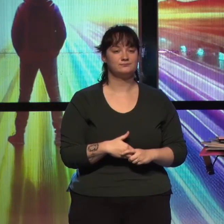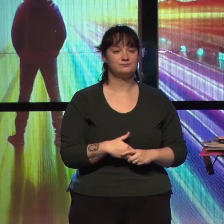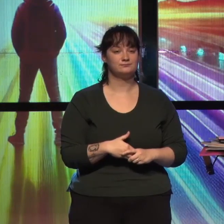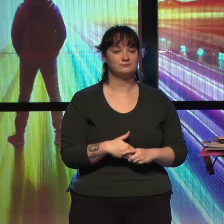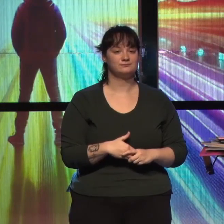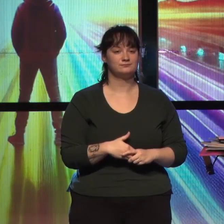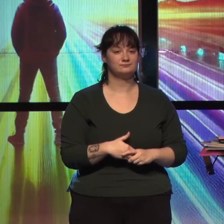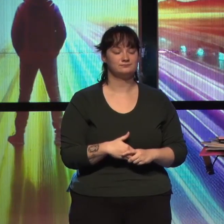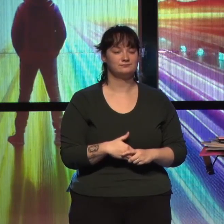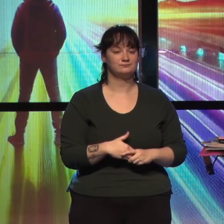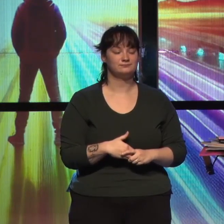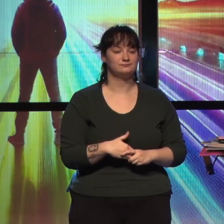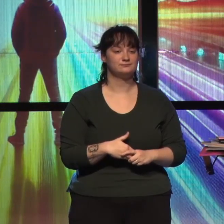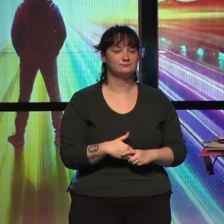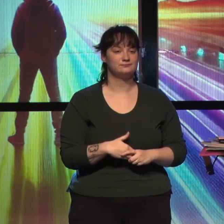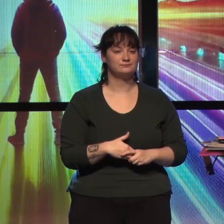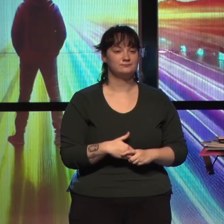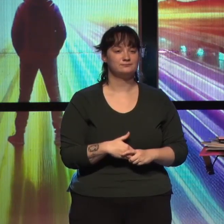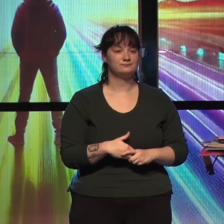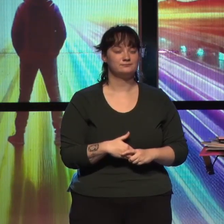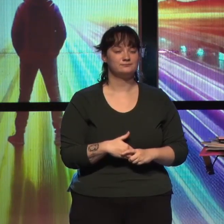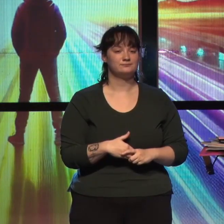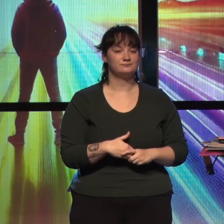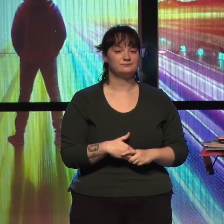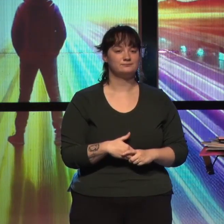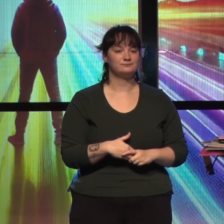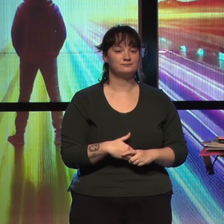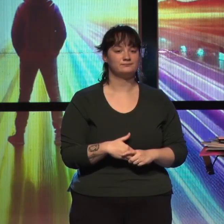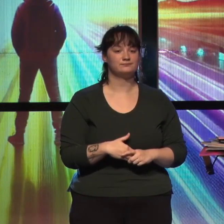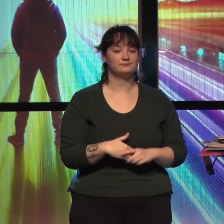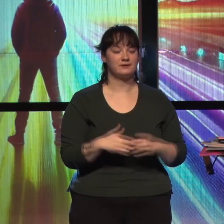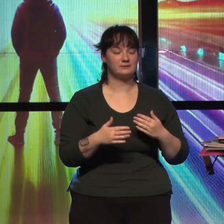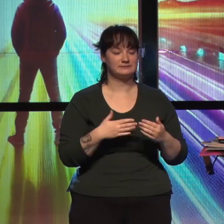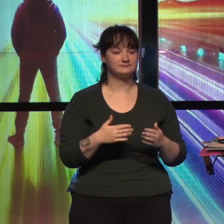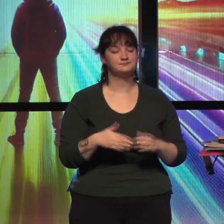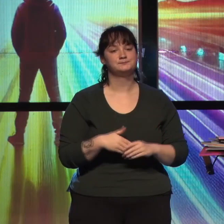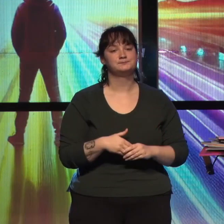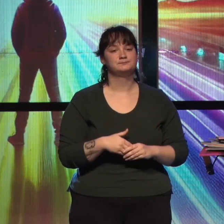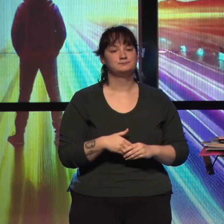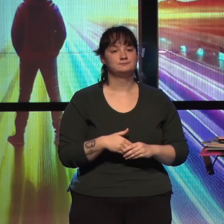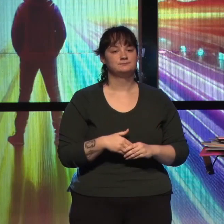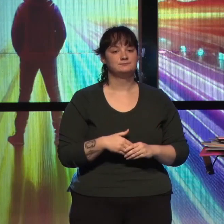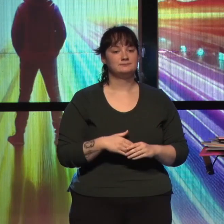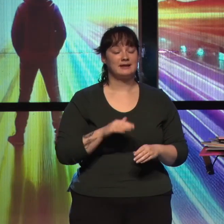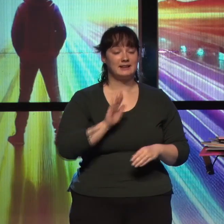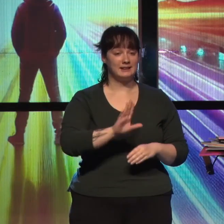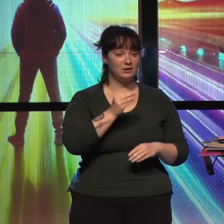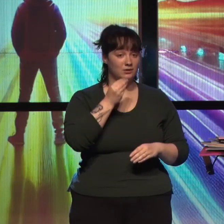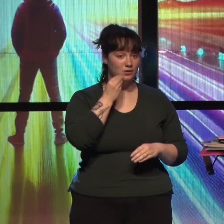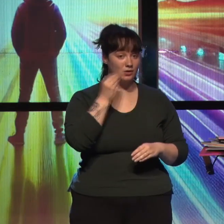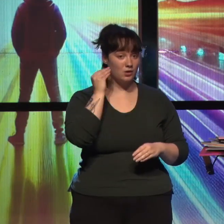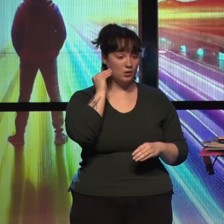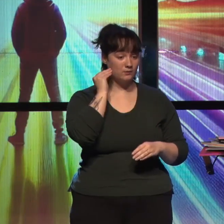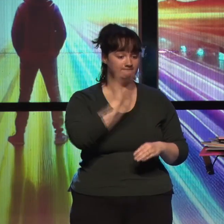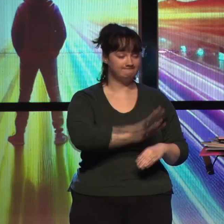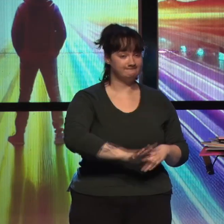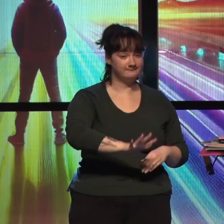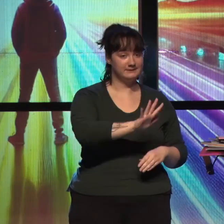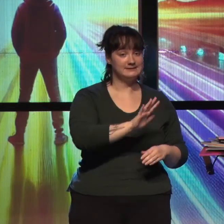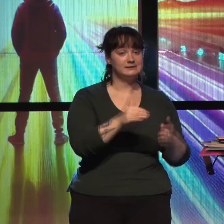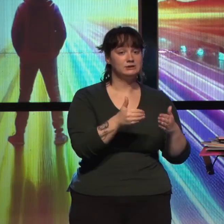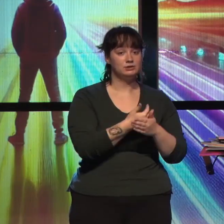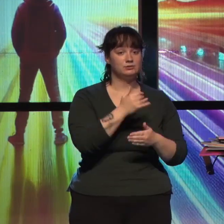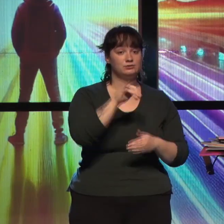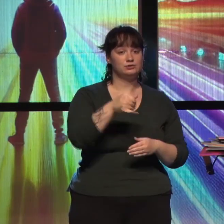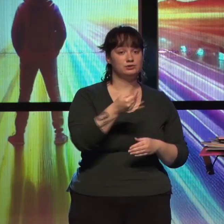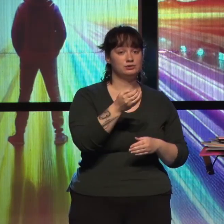end, okay, maybe, right? But that's that. Okay, so that's that. Now, their home field is the New Jerusalem. That's their